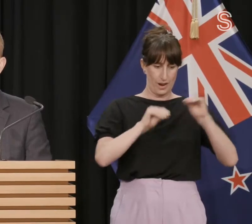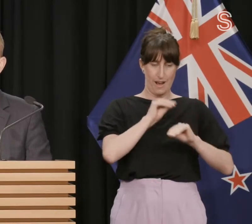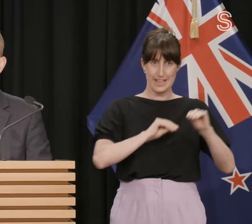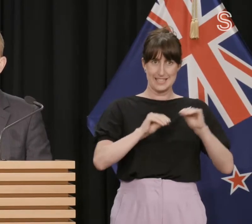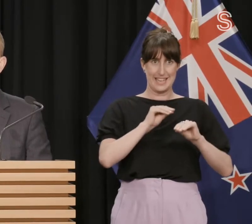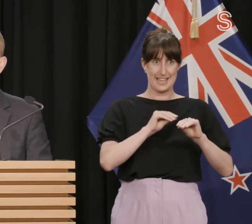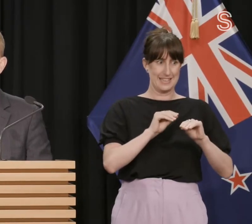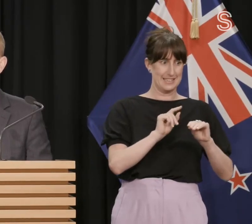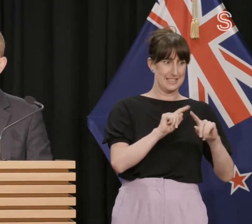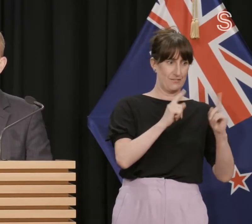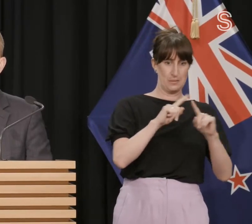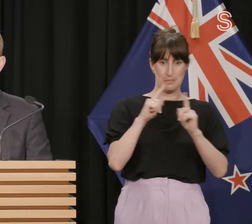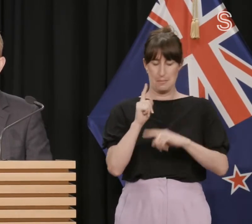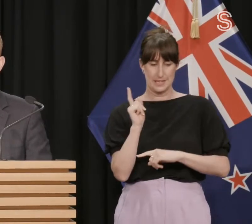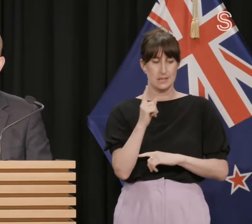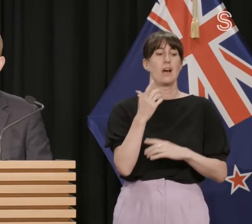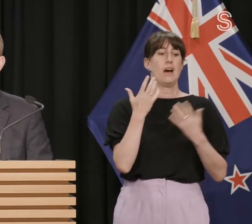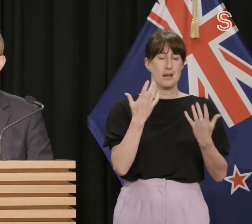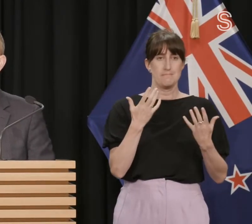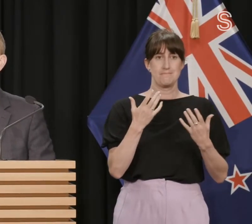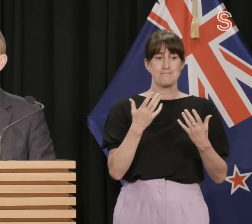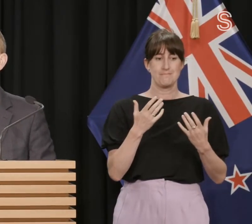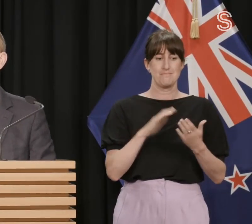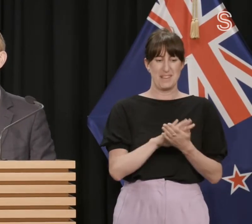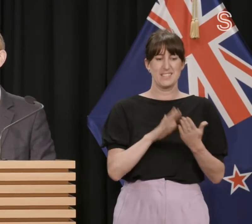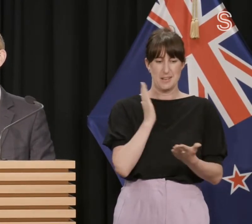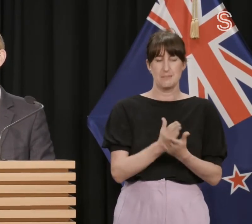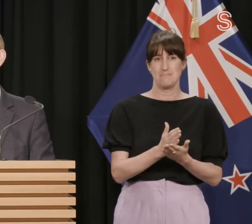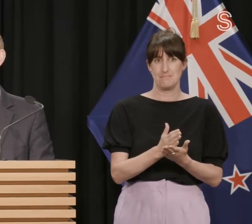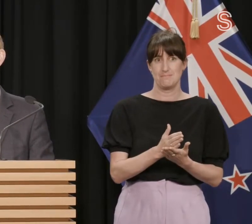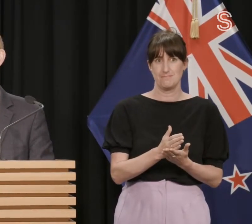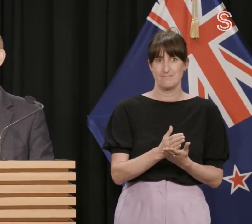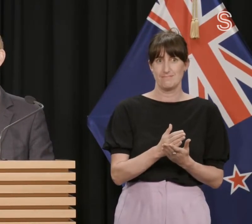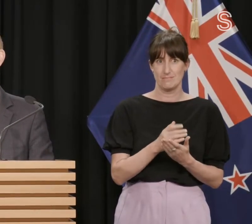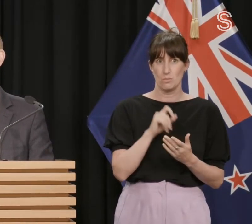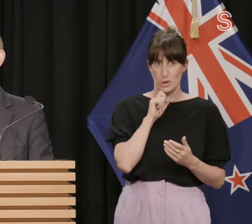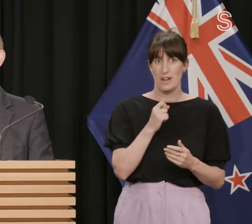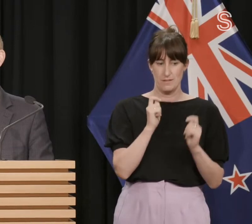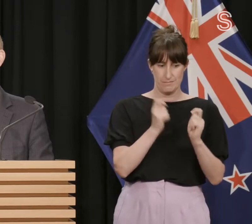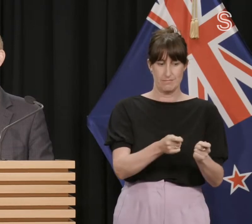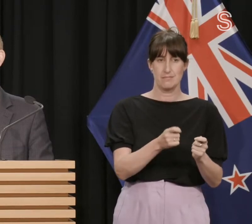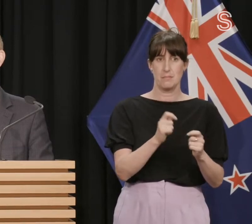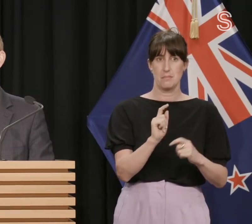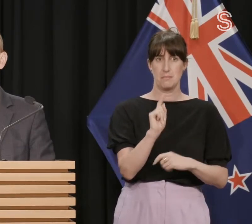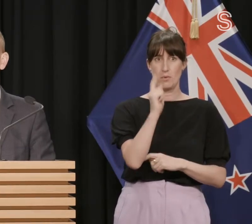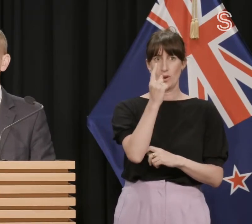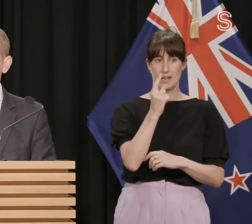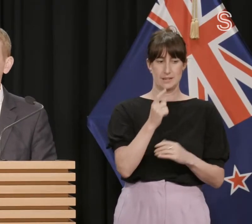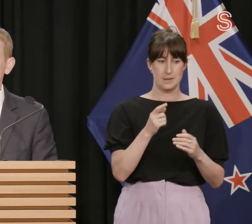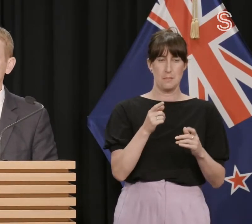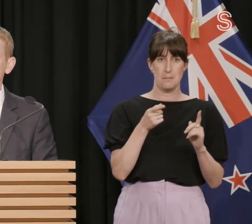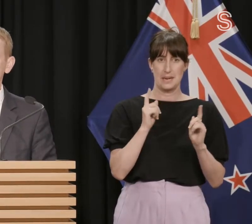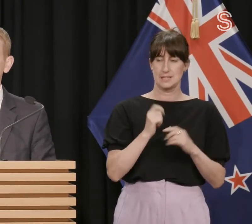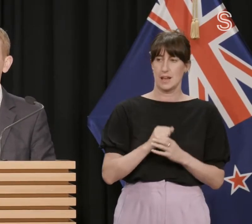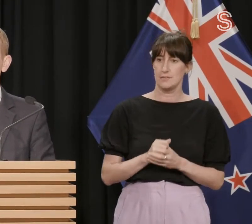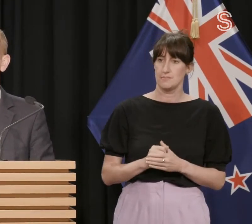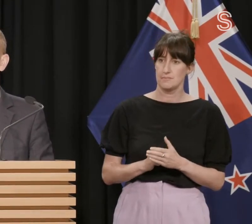my mind, and that certainly crystallised it for me. Did you say early on in the piece Labour had lost Auckland? No, not at all. But it's an acknowledgement